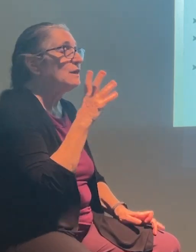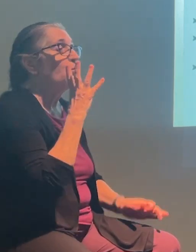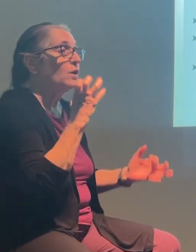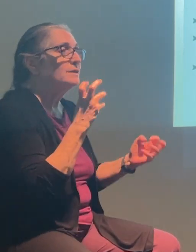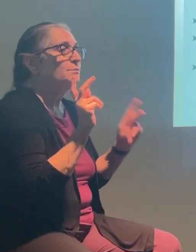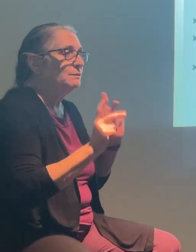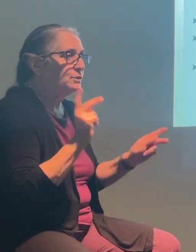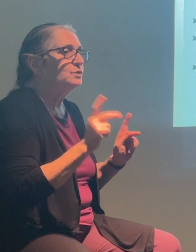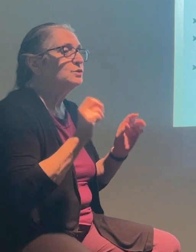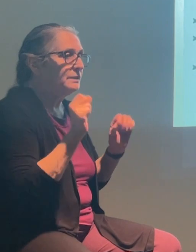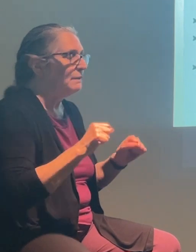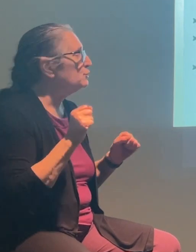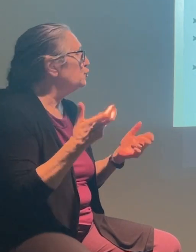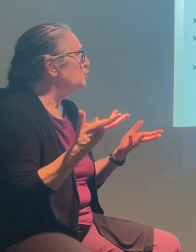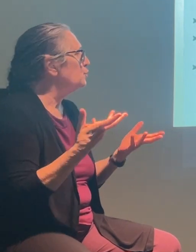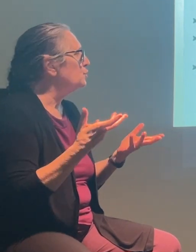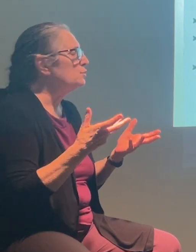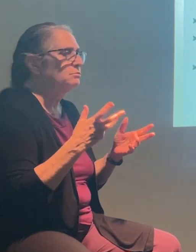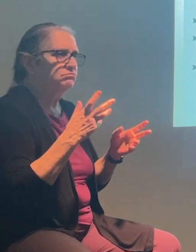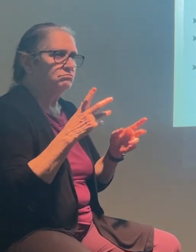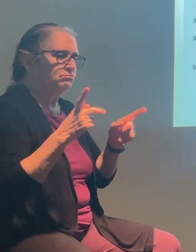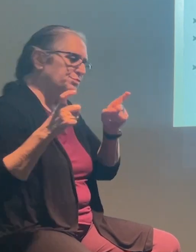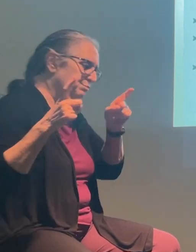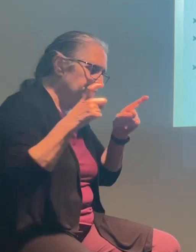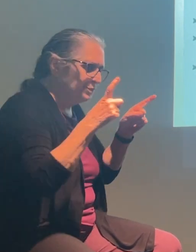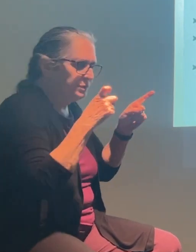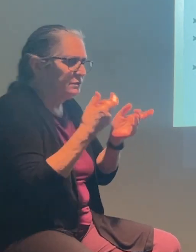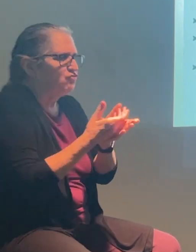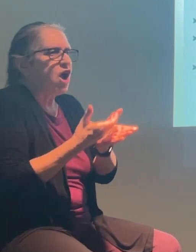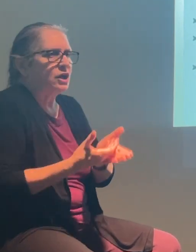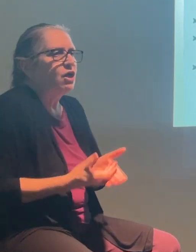able to chronicle it, but